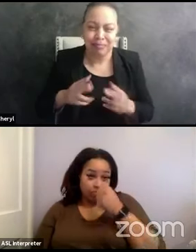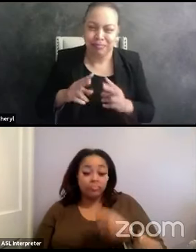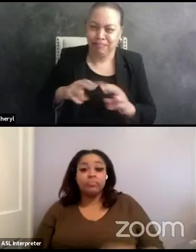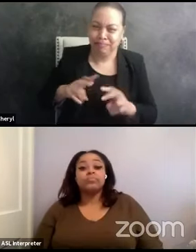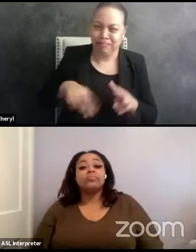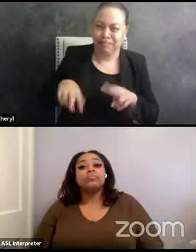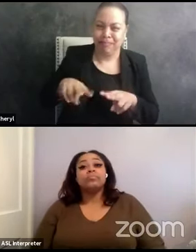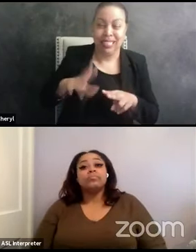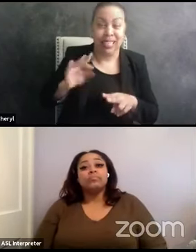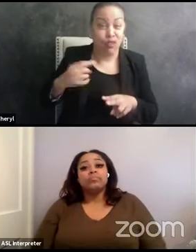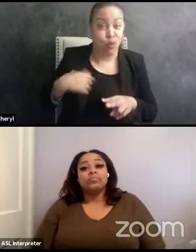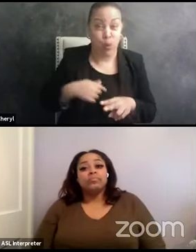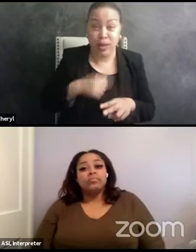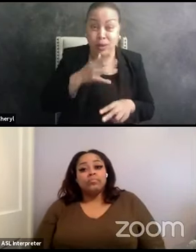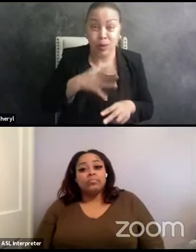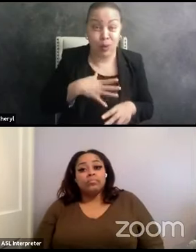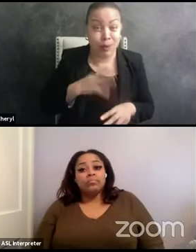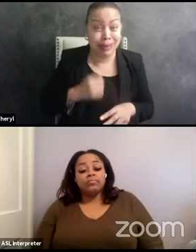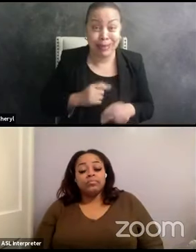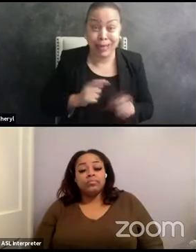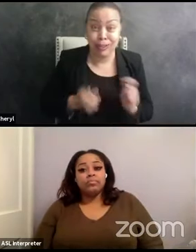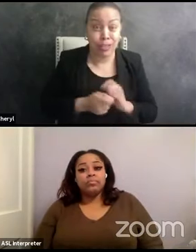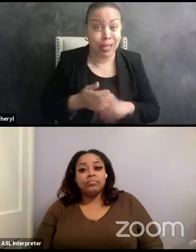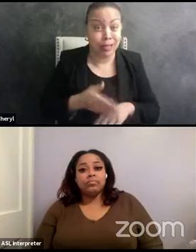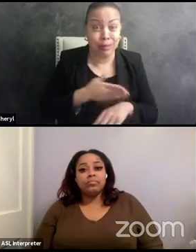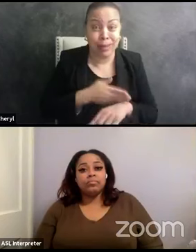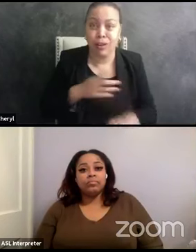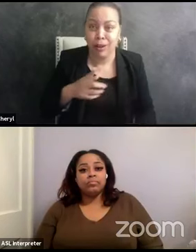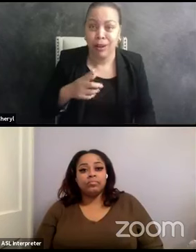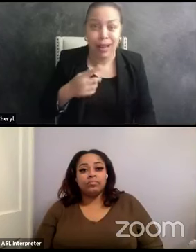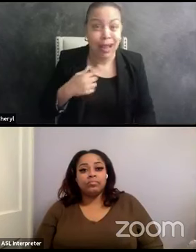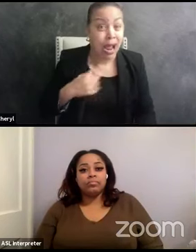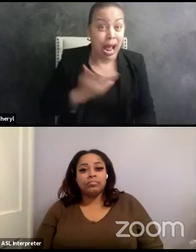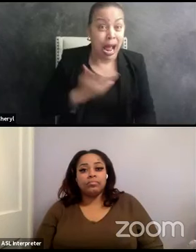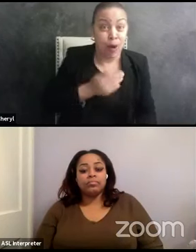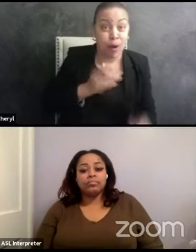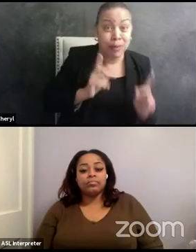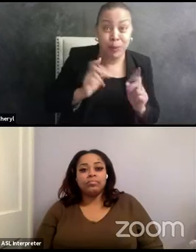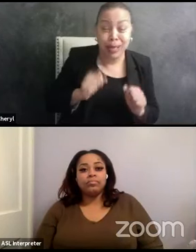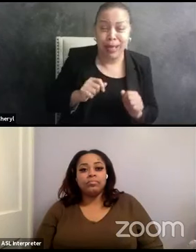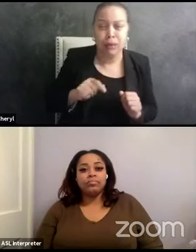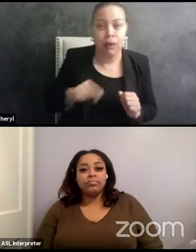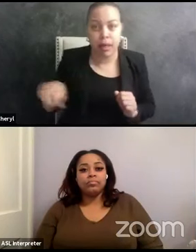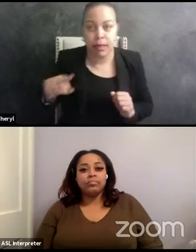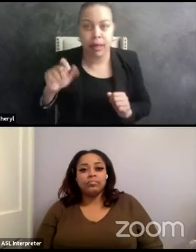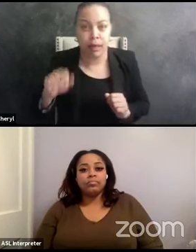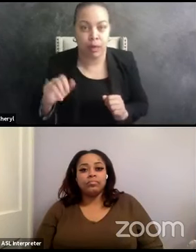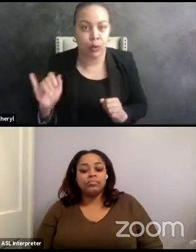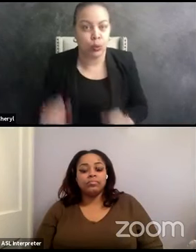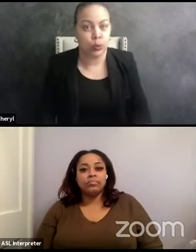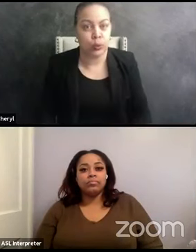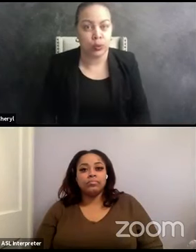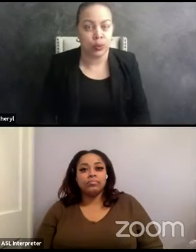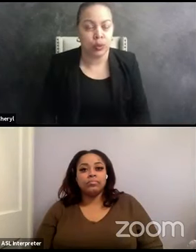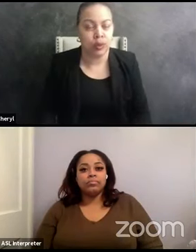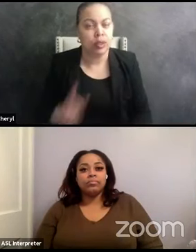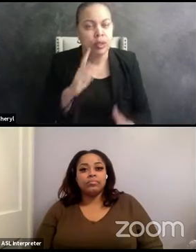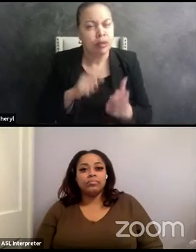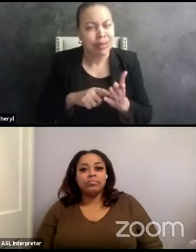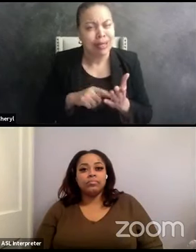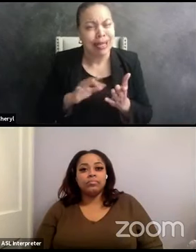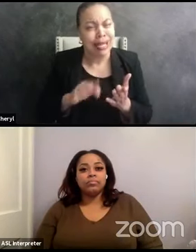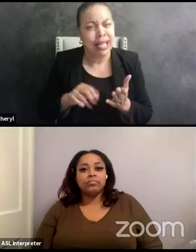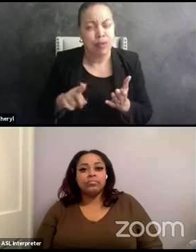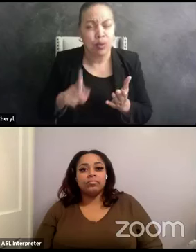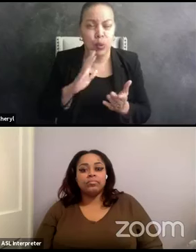if we can fight it and we can do better, then they can too. So I would say, recognize how easily like